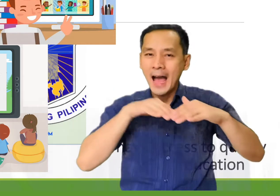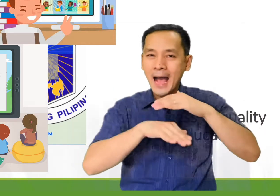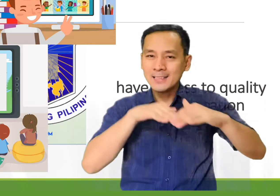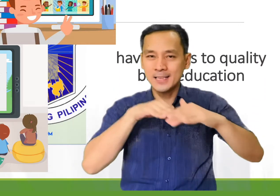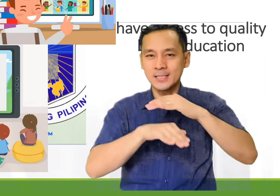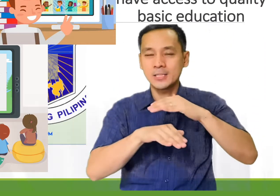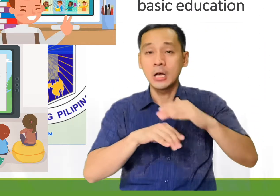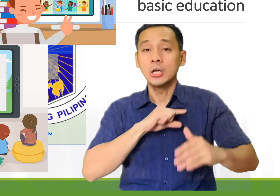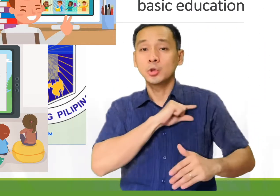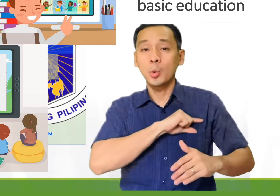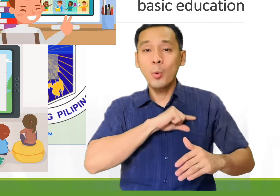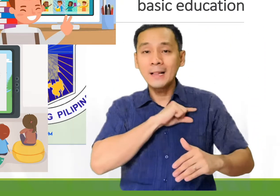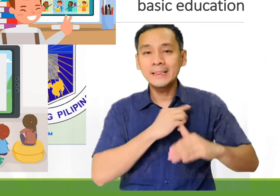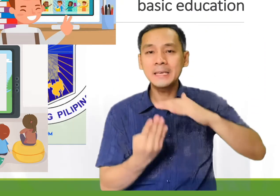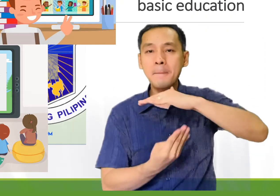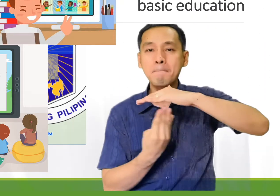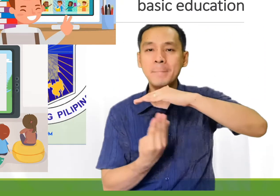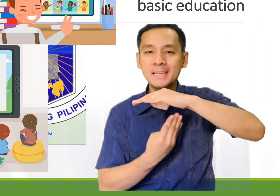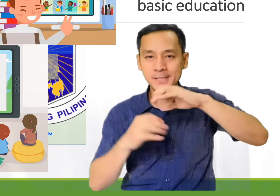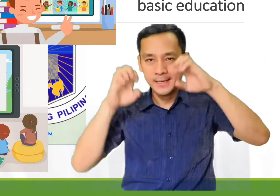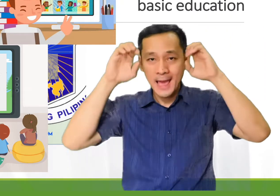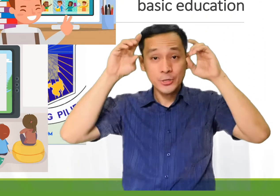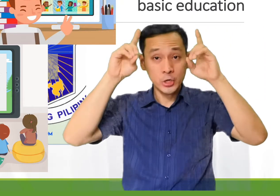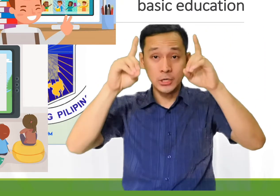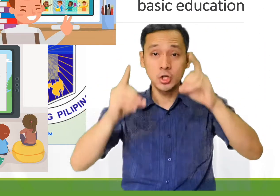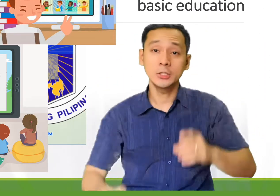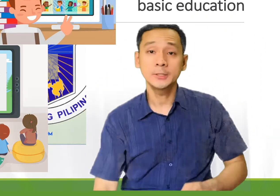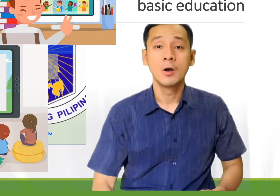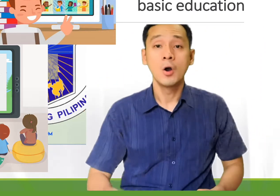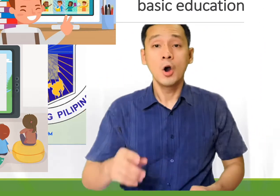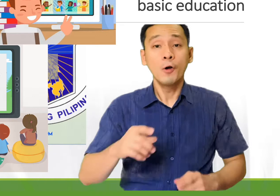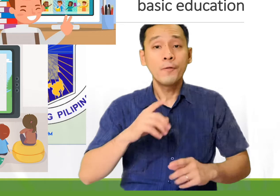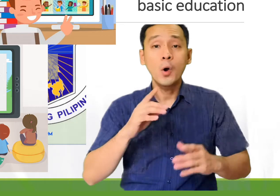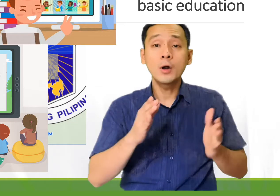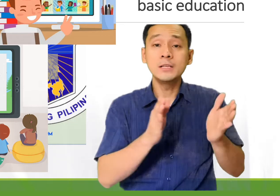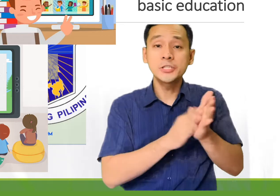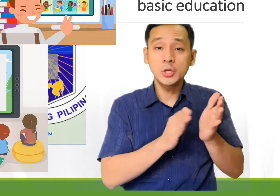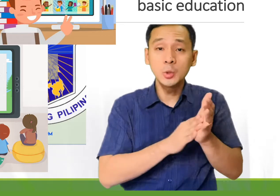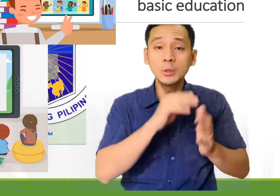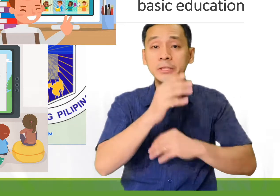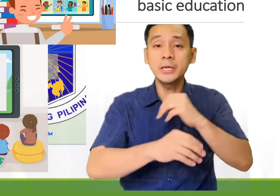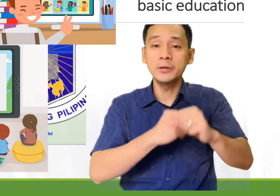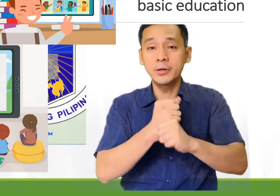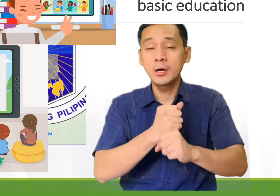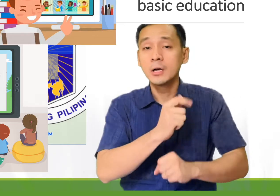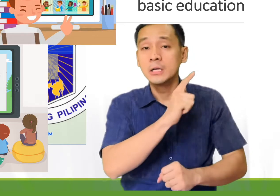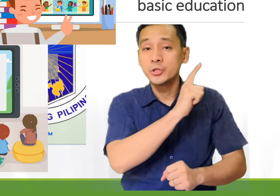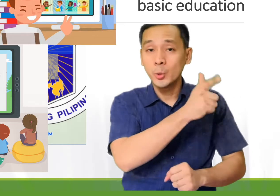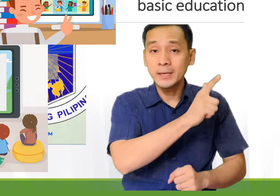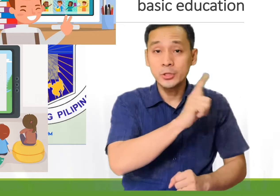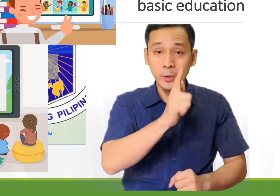have access to quality basic education for